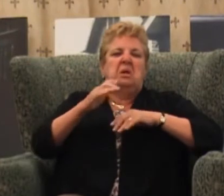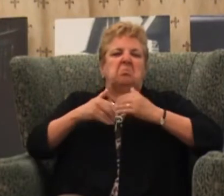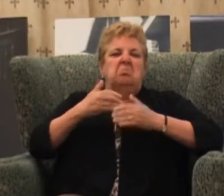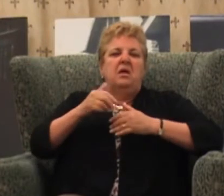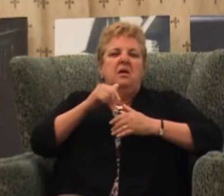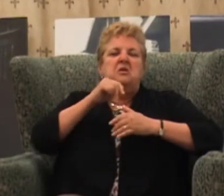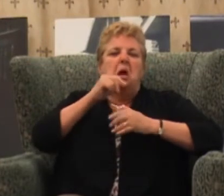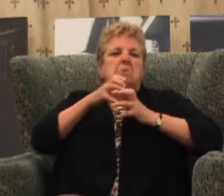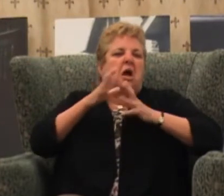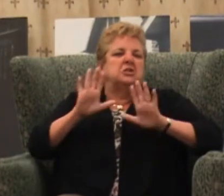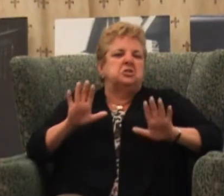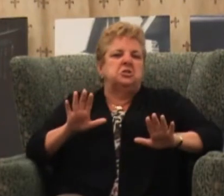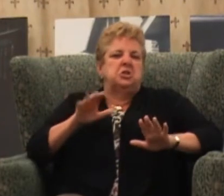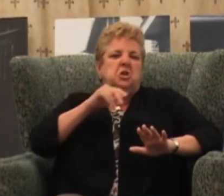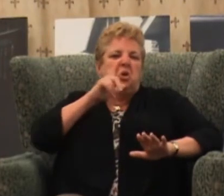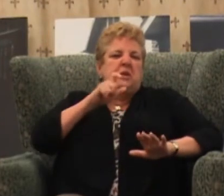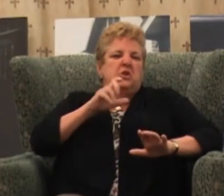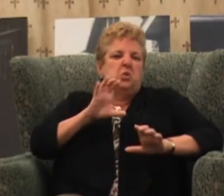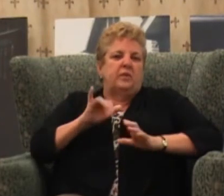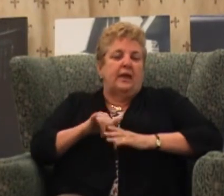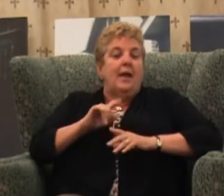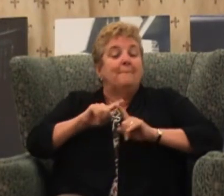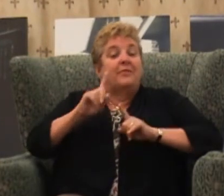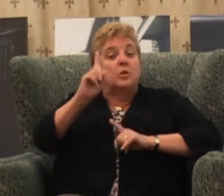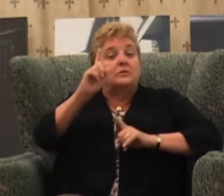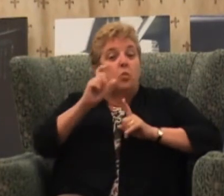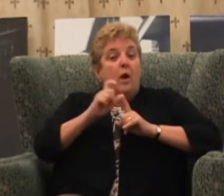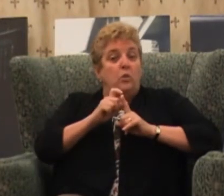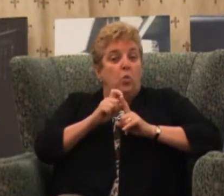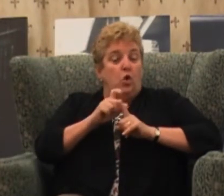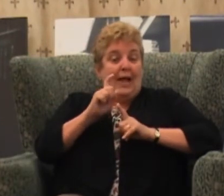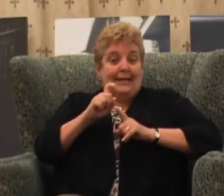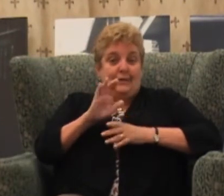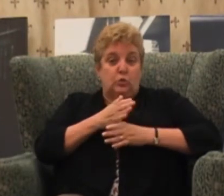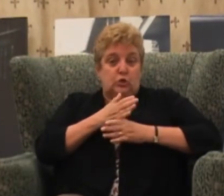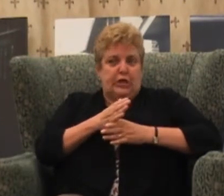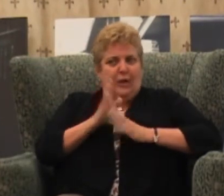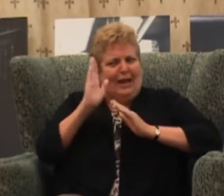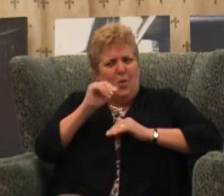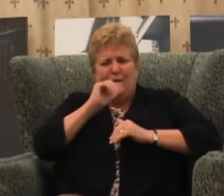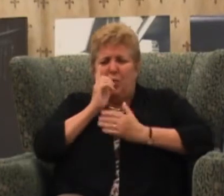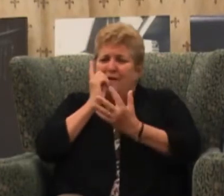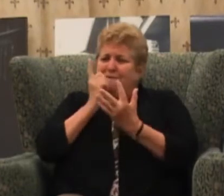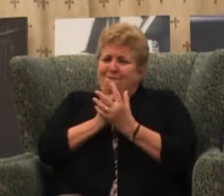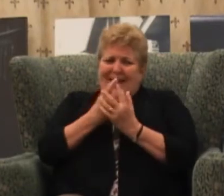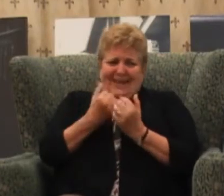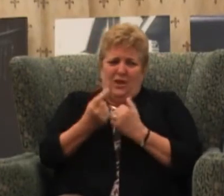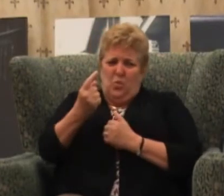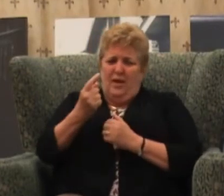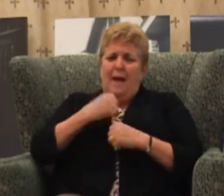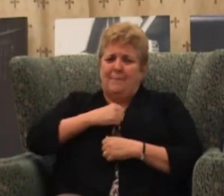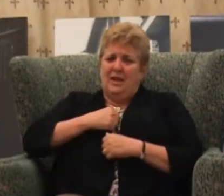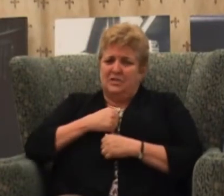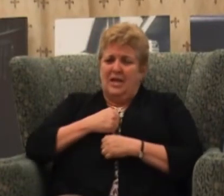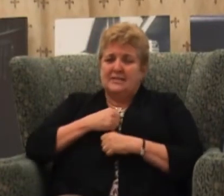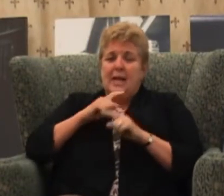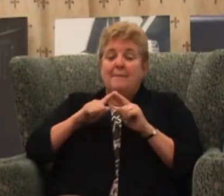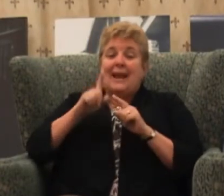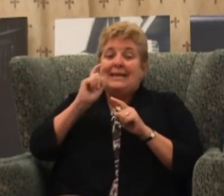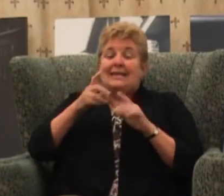that necessary. But there's one word I need to share, and I hope I don't offend anybody. I apologize ahead of time, but I need to describe to you